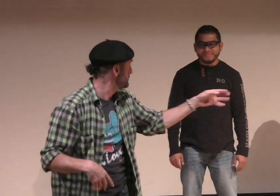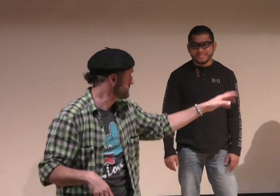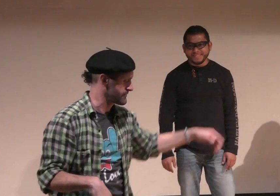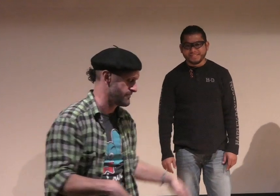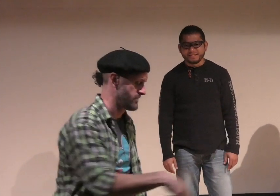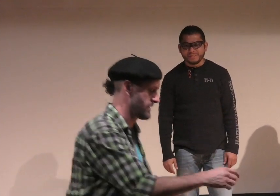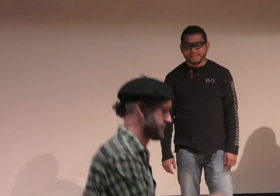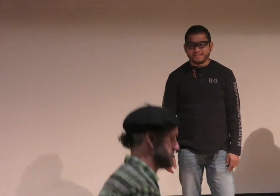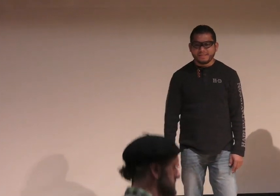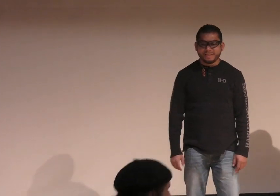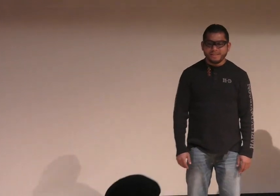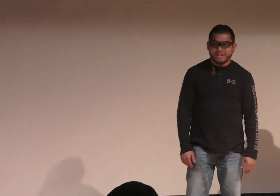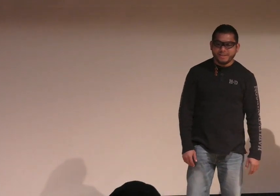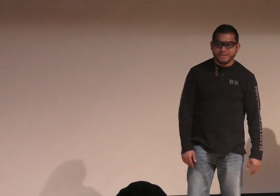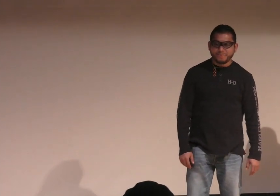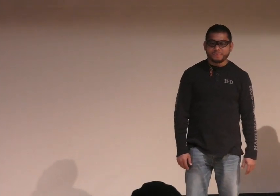Okay, you ready?